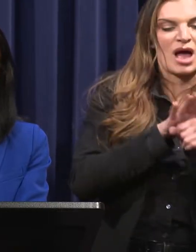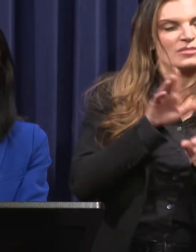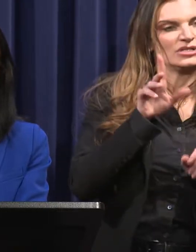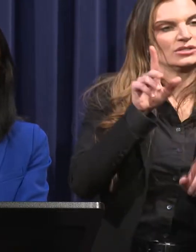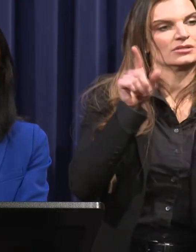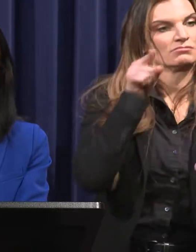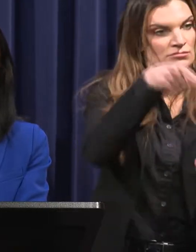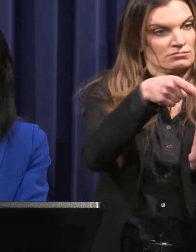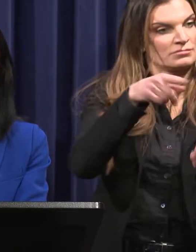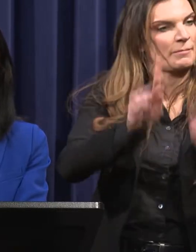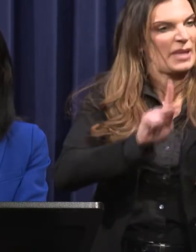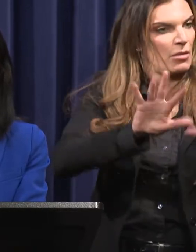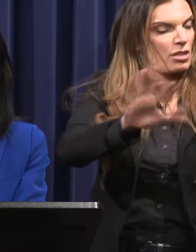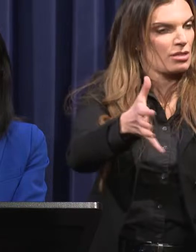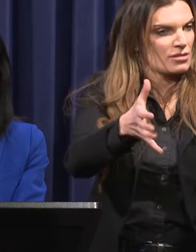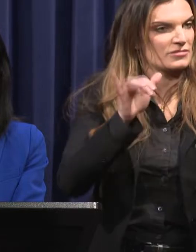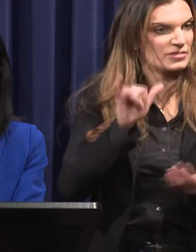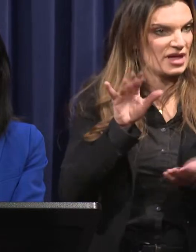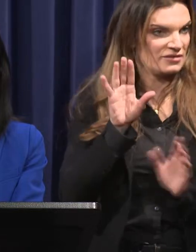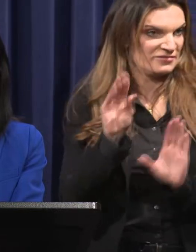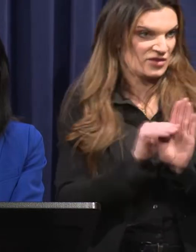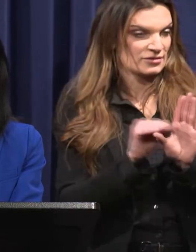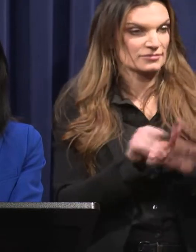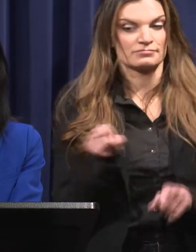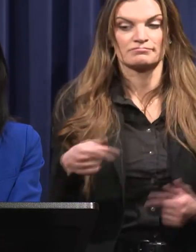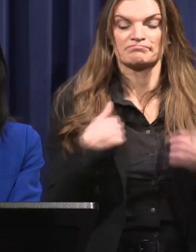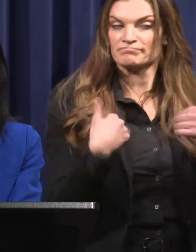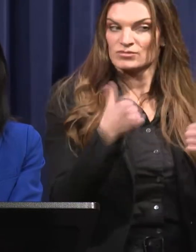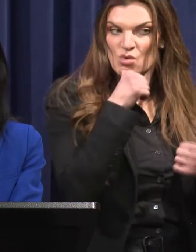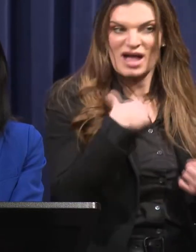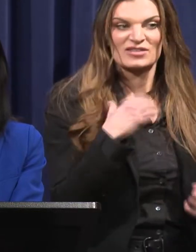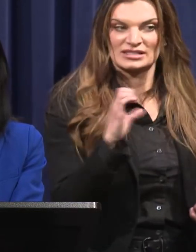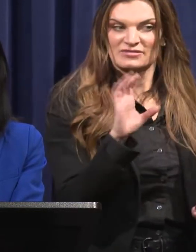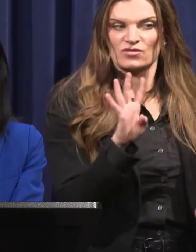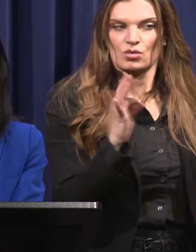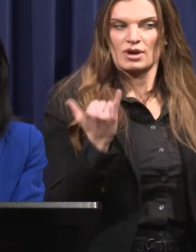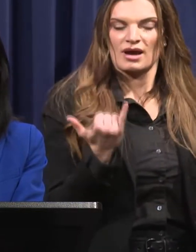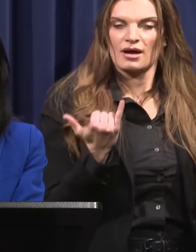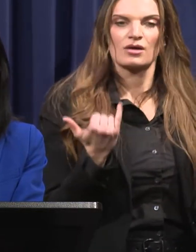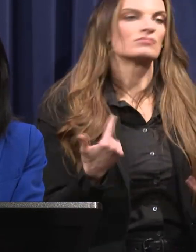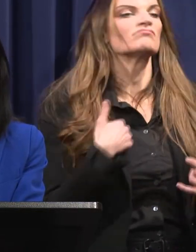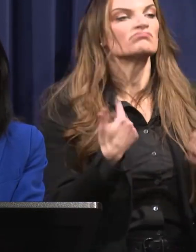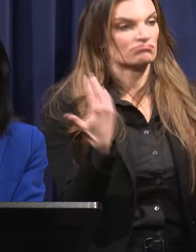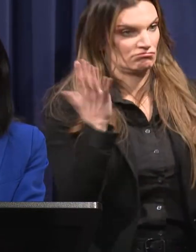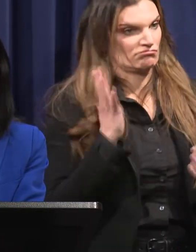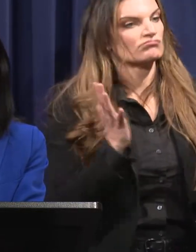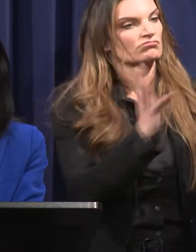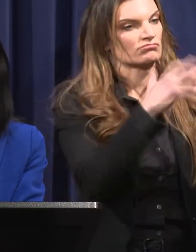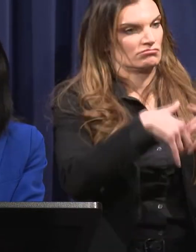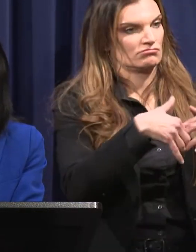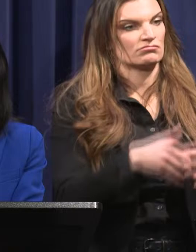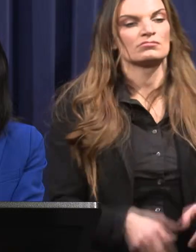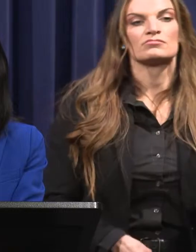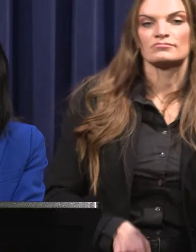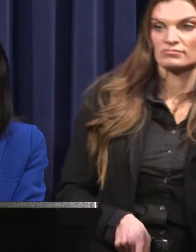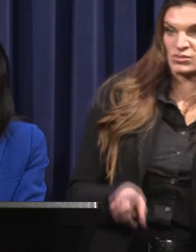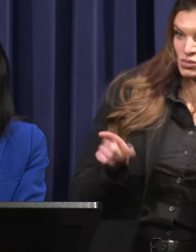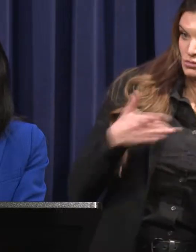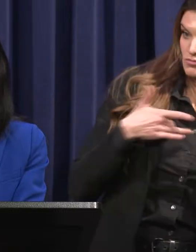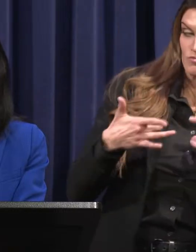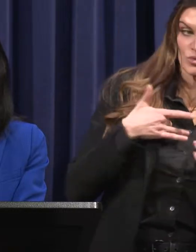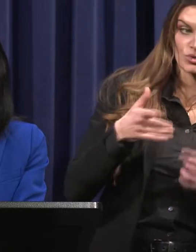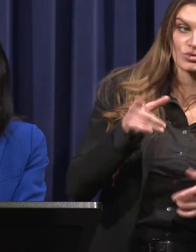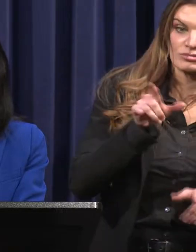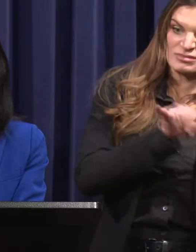Yeah. I do not have a C4 currently. I have had one in the past that was dissolved. Did you have concerns about that?